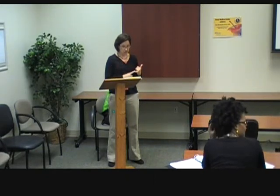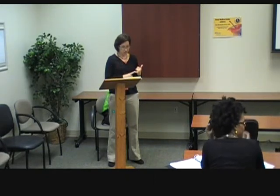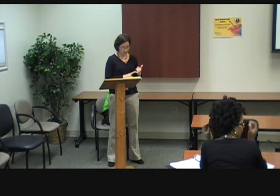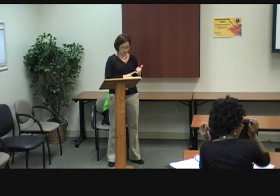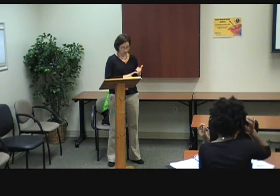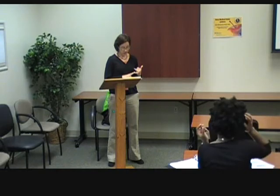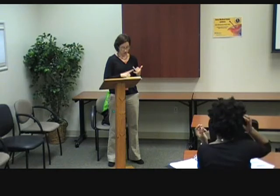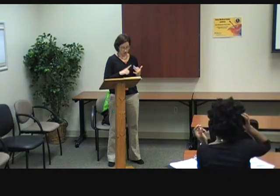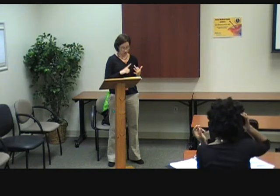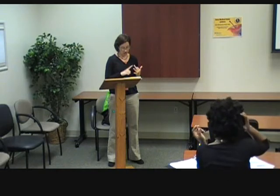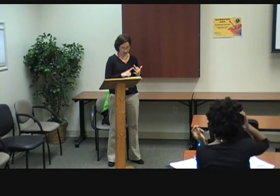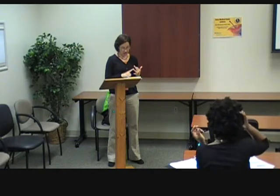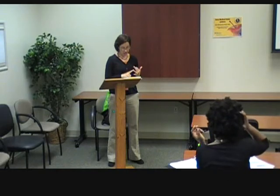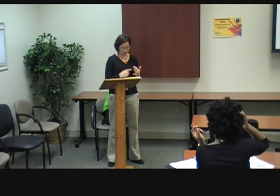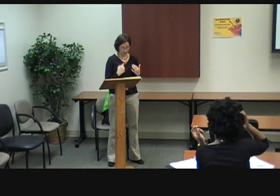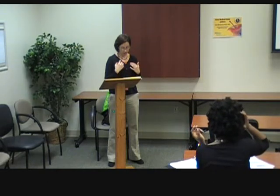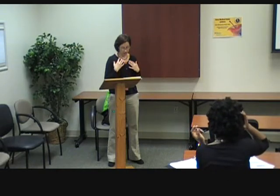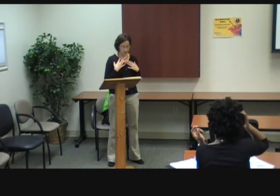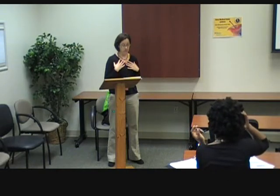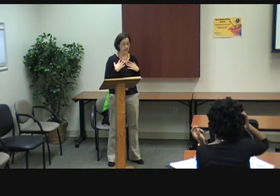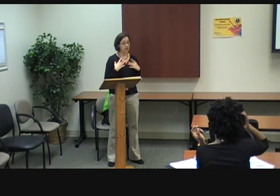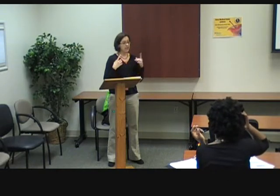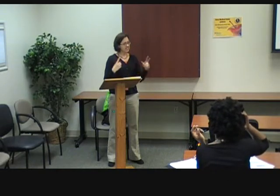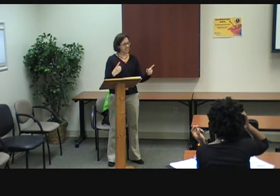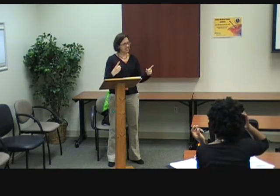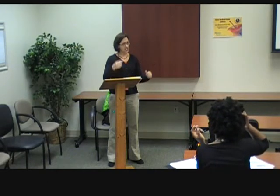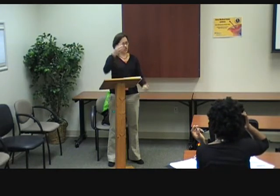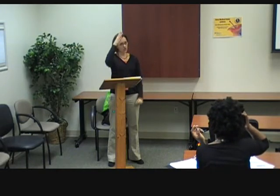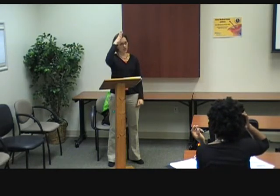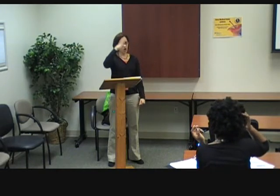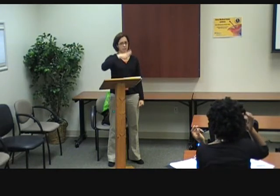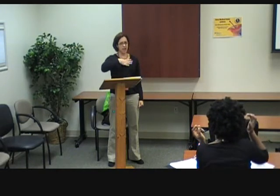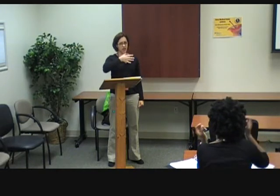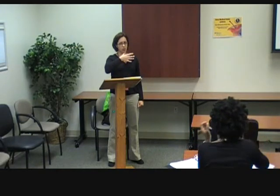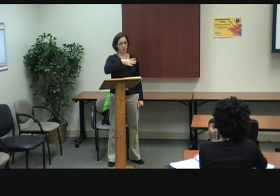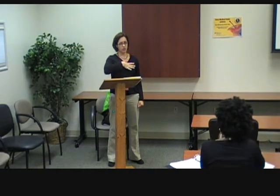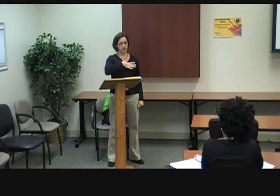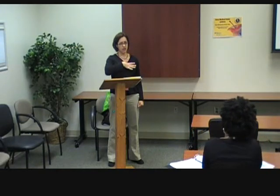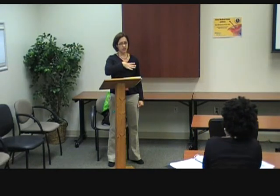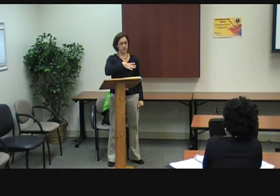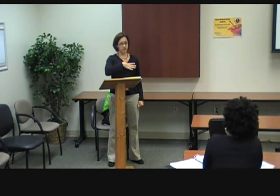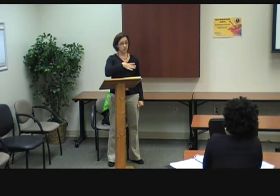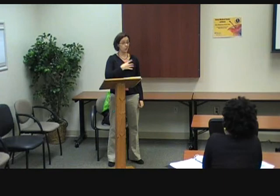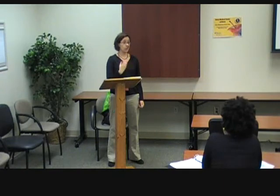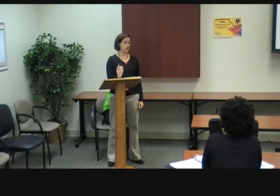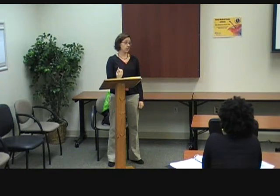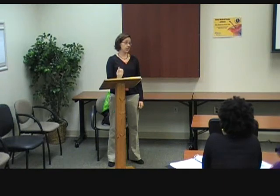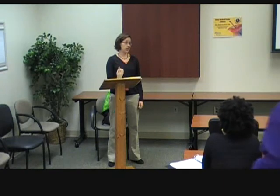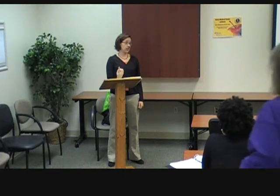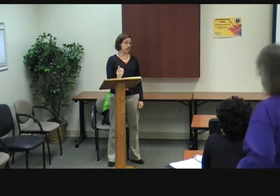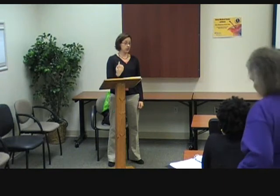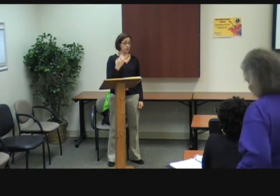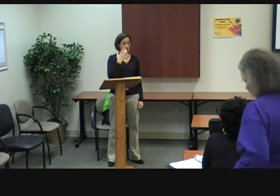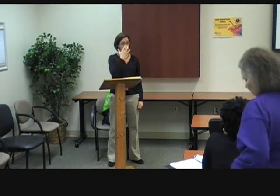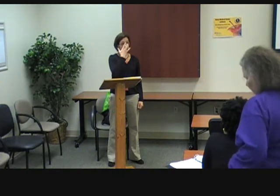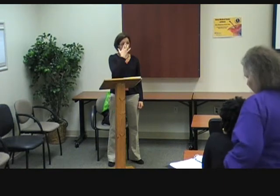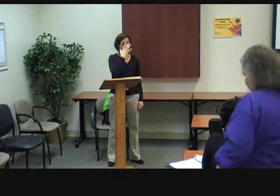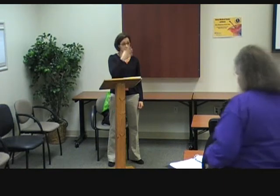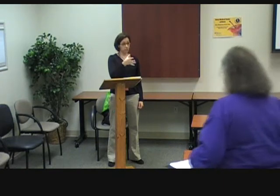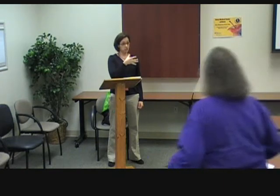introductions, their name, describe something. Did I teach you? You all man and woman, right? We only got one guy, but you